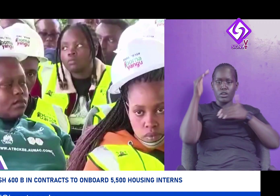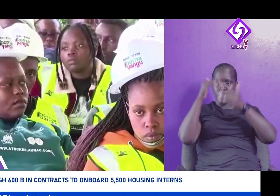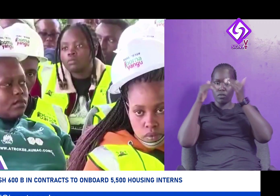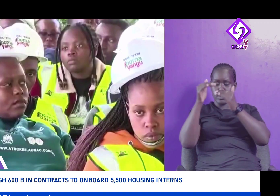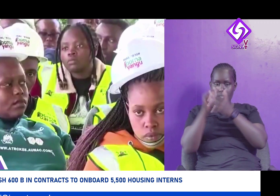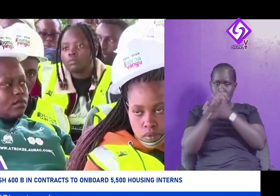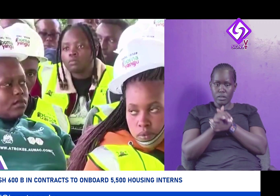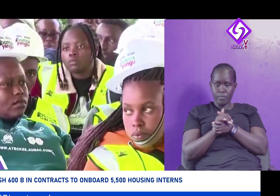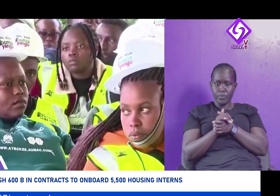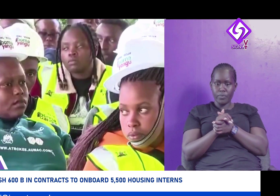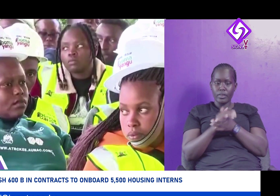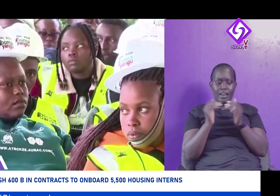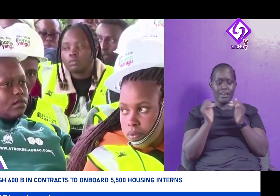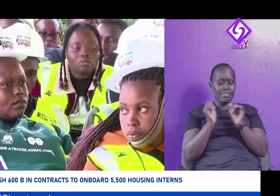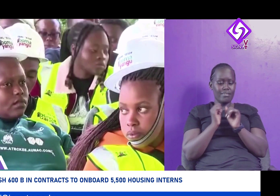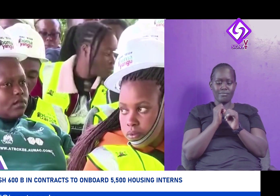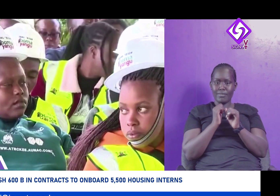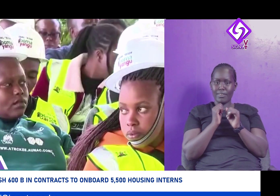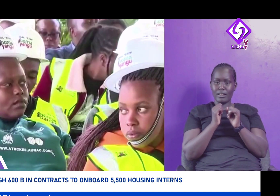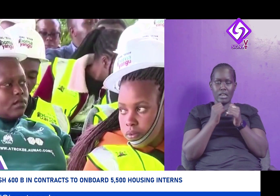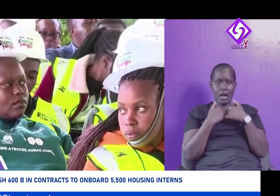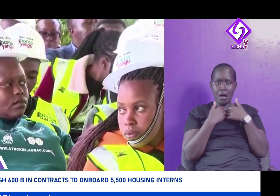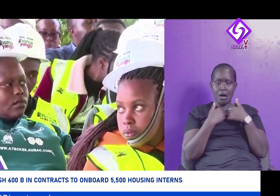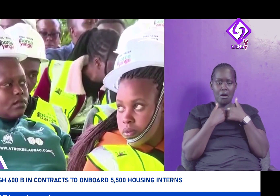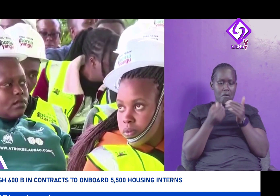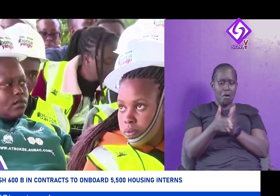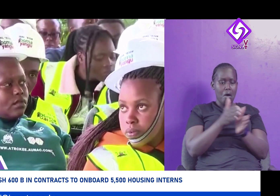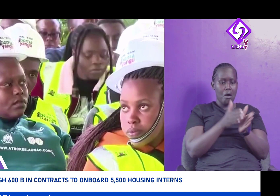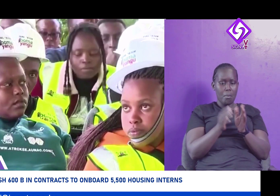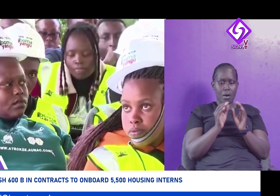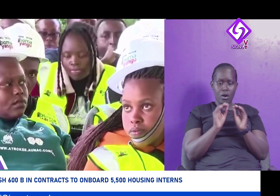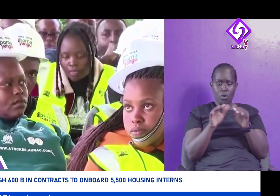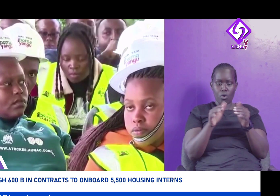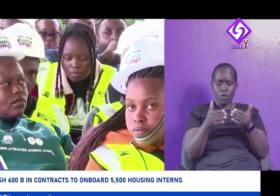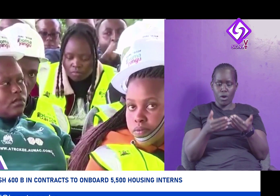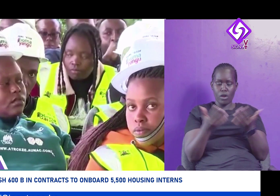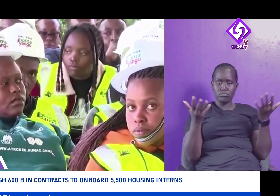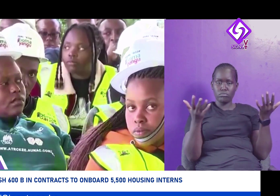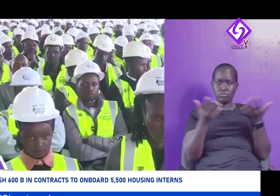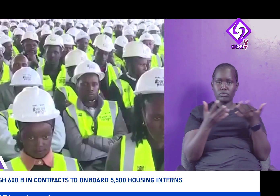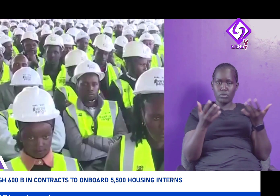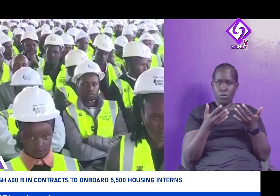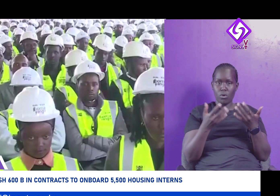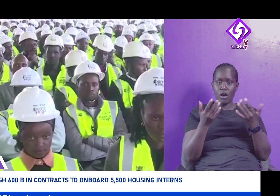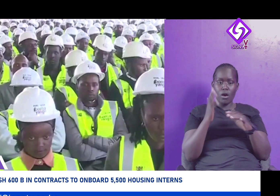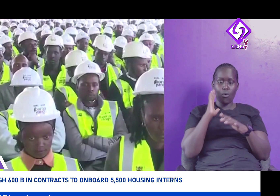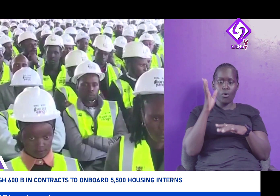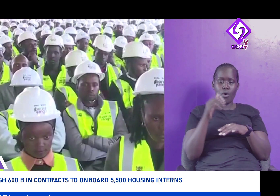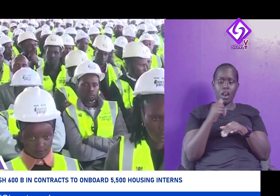there isn't a concrete plan on how and where they are going to work. And therefore,